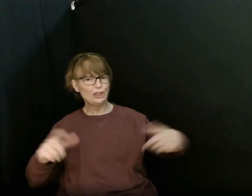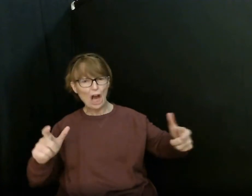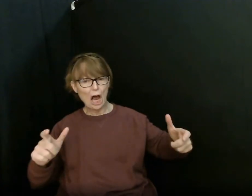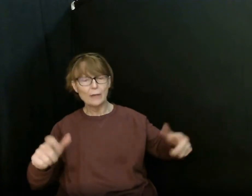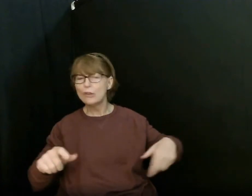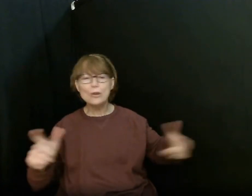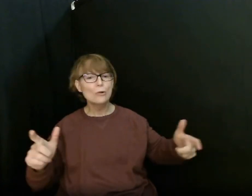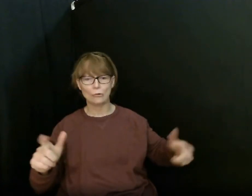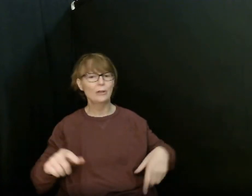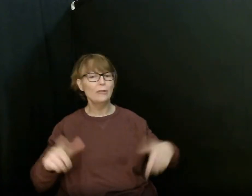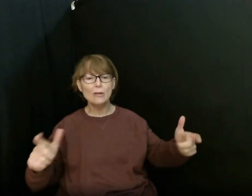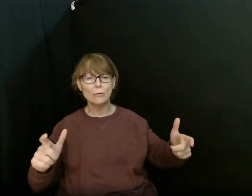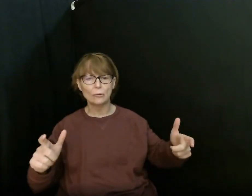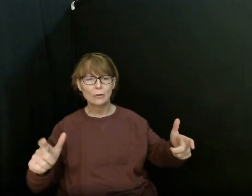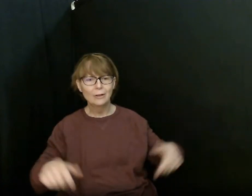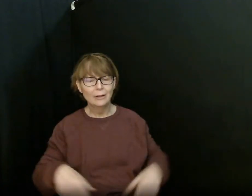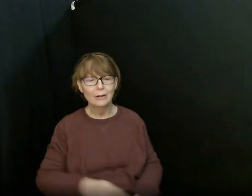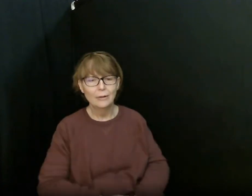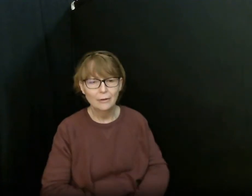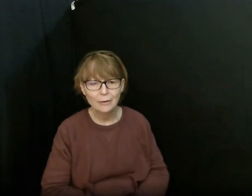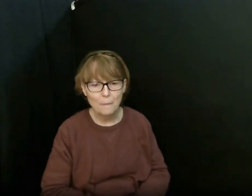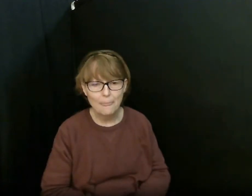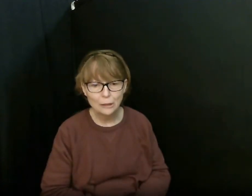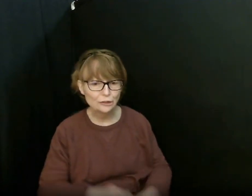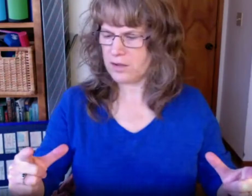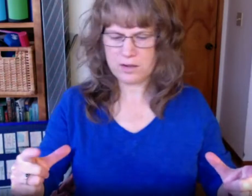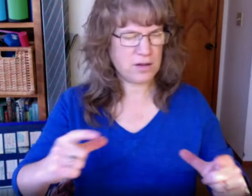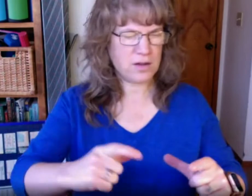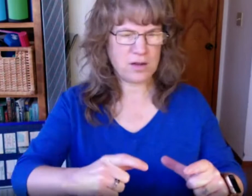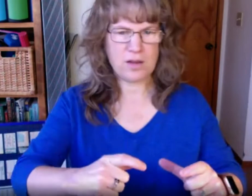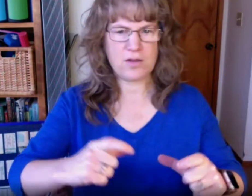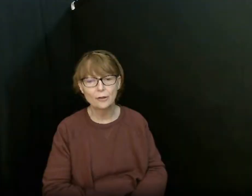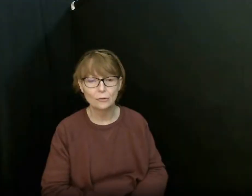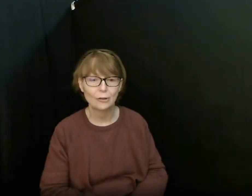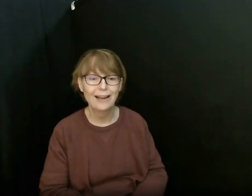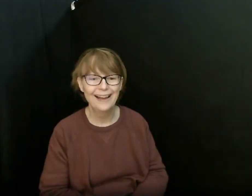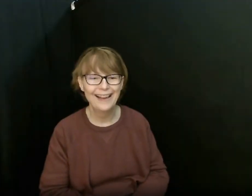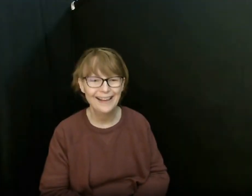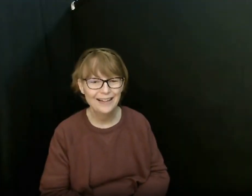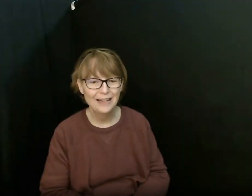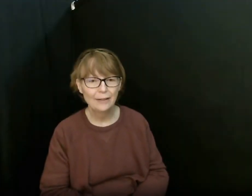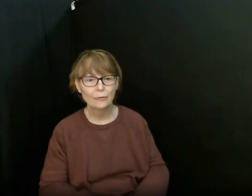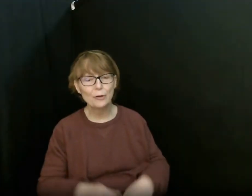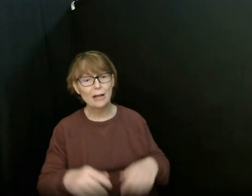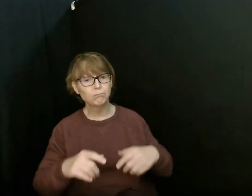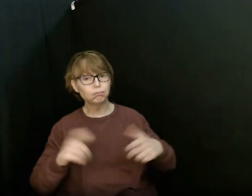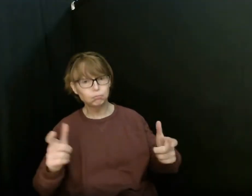Cha is huge. It's huge. Okay. Cha huge. So you can